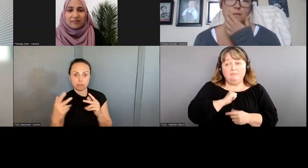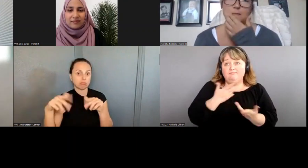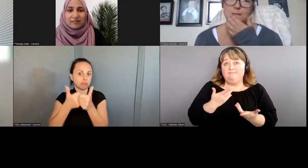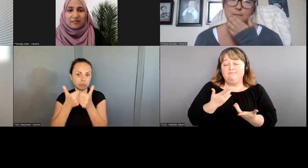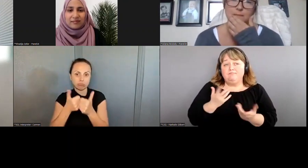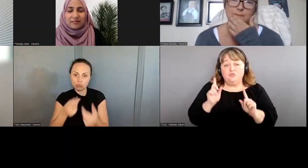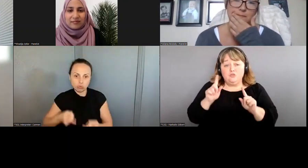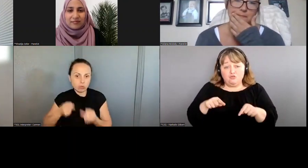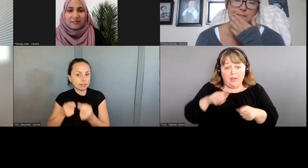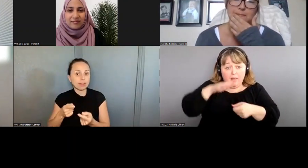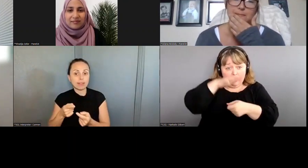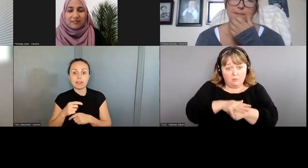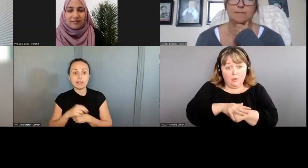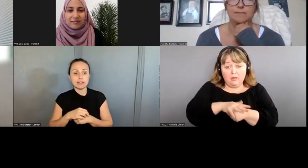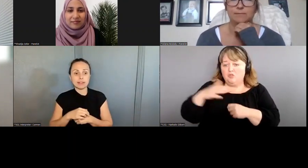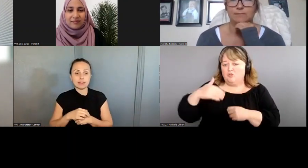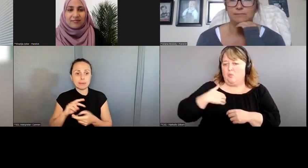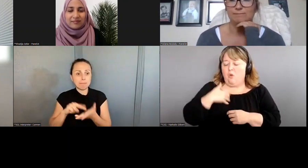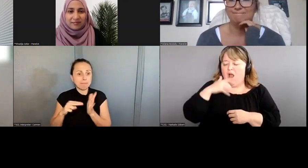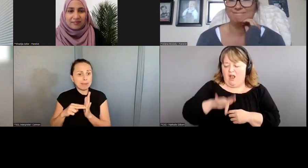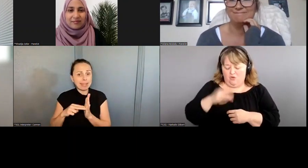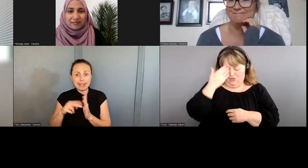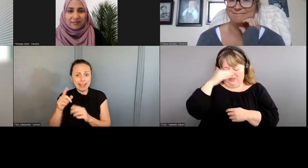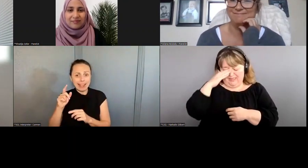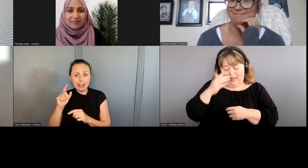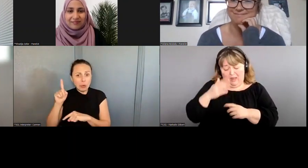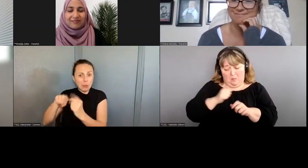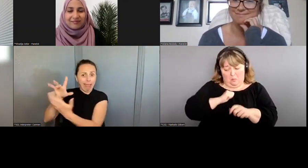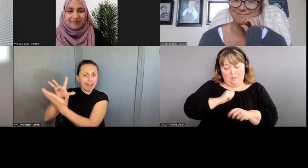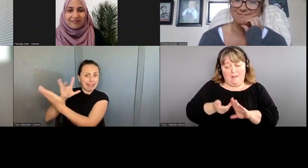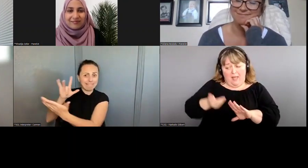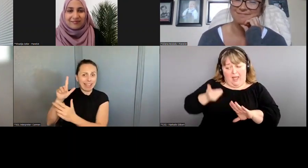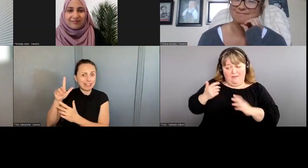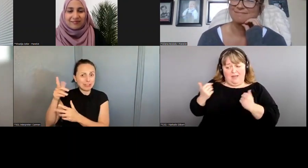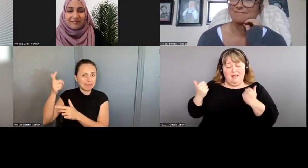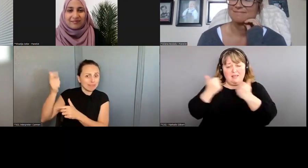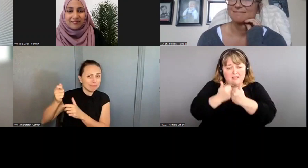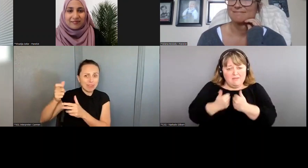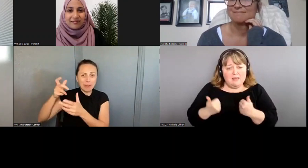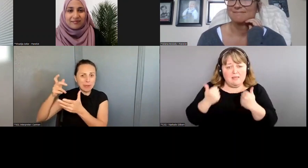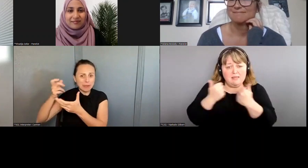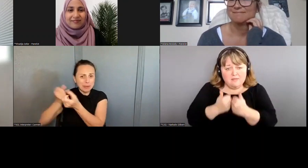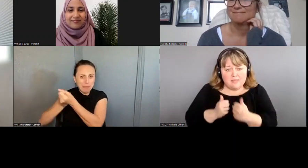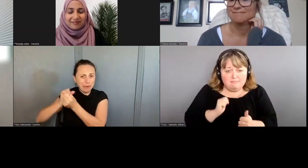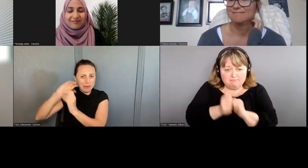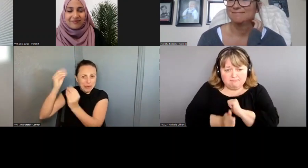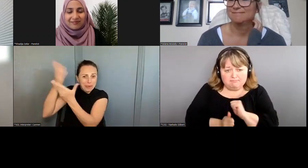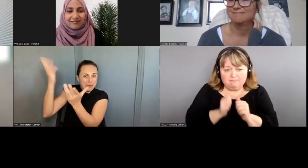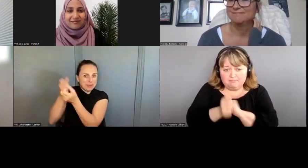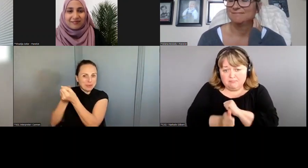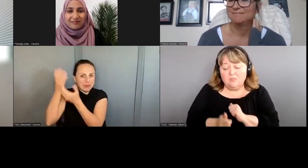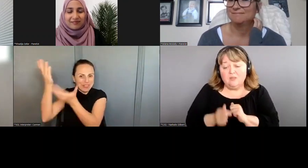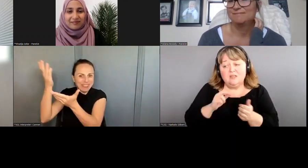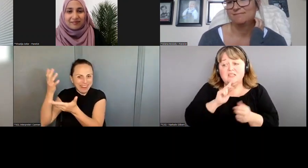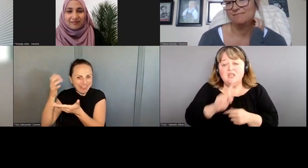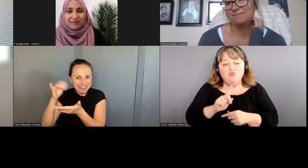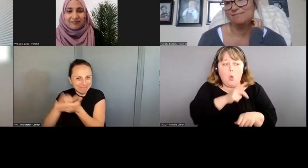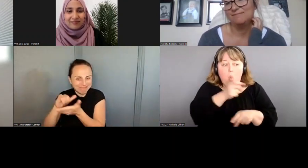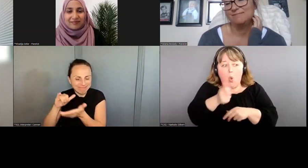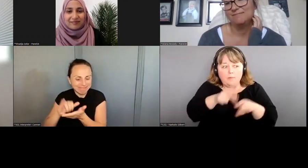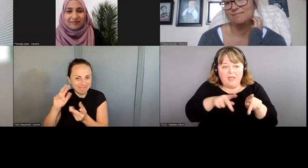there isn't anything to take advantage of, even if you wanted to. There's no support there, like you said. It's